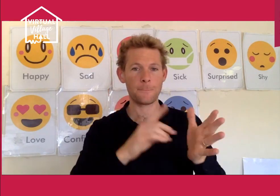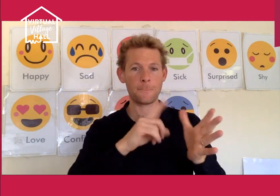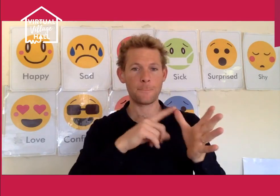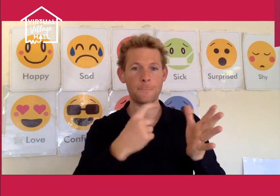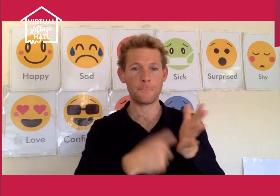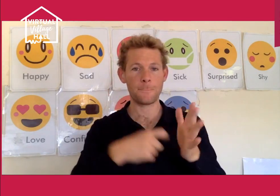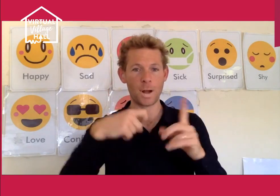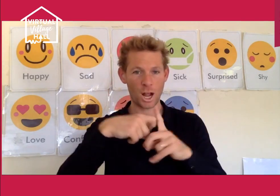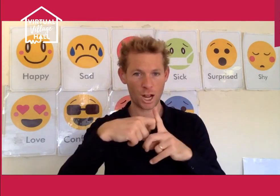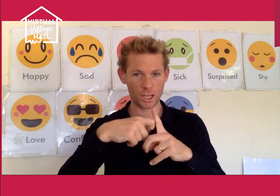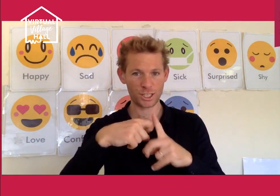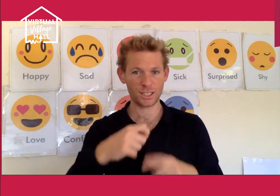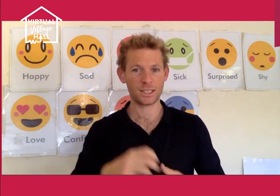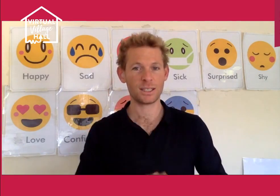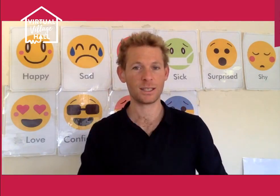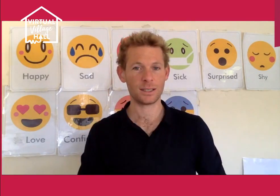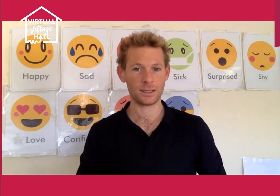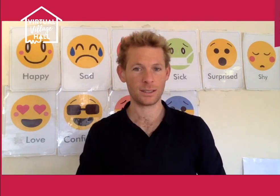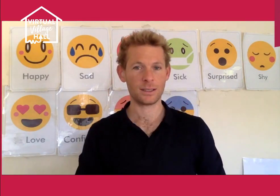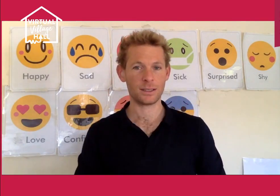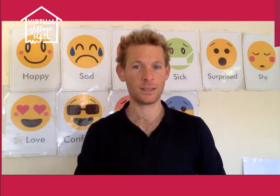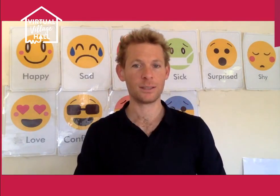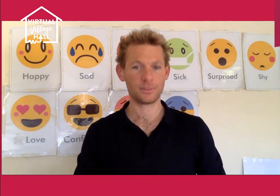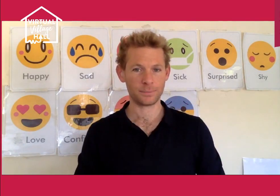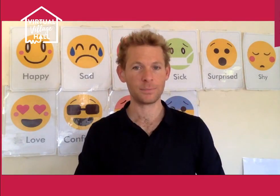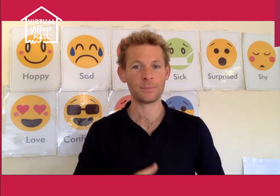one was Mark, Mark.